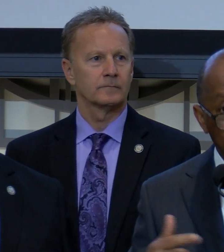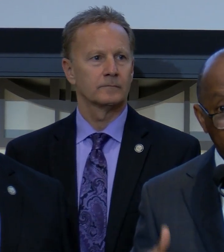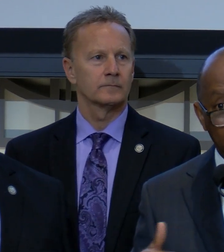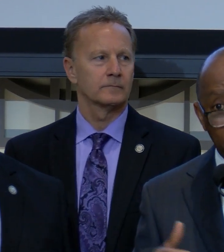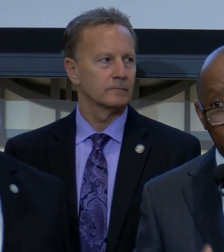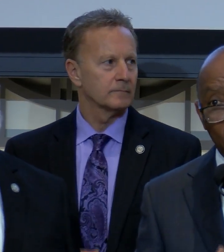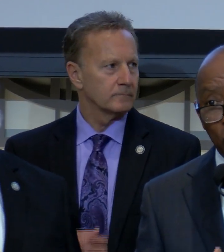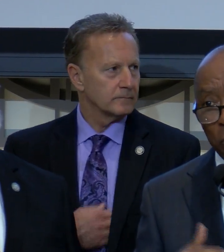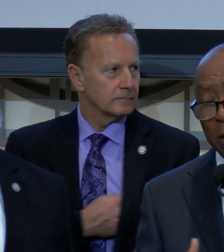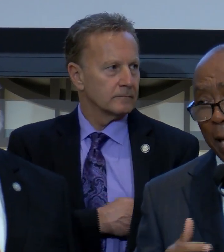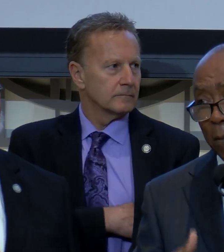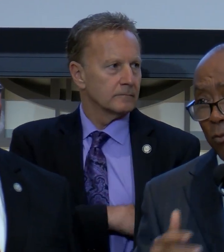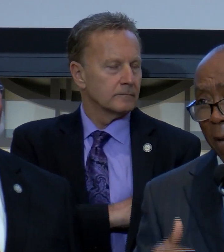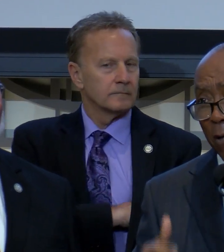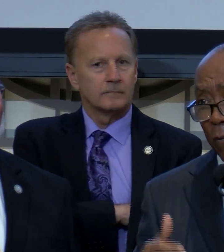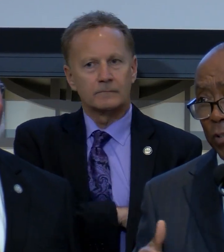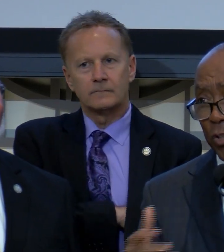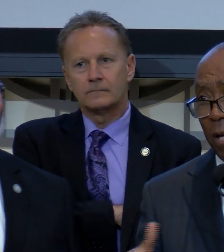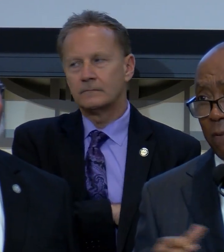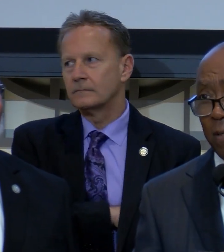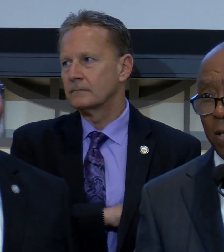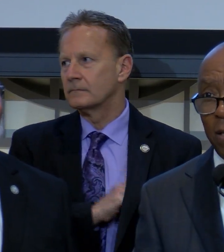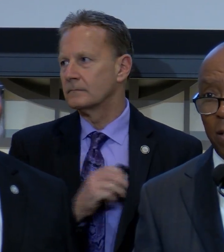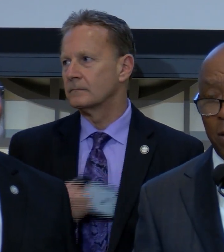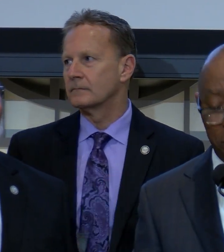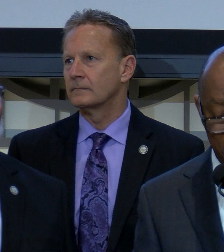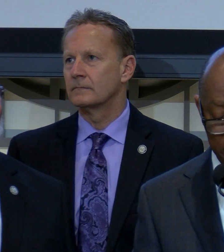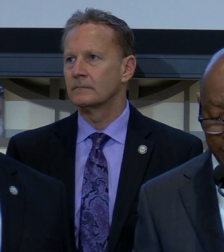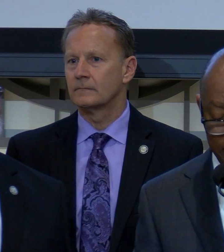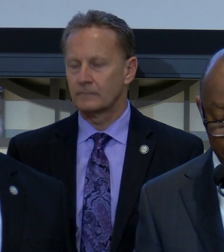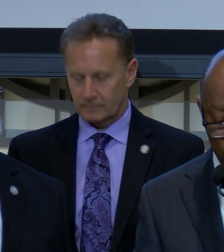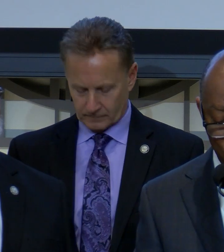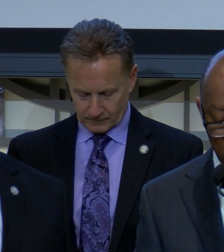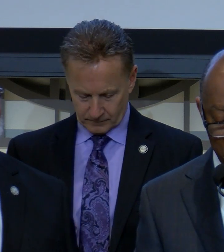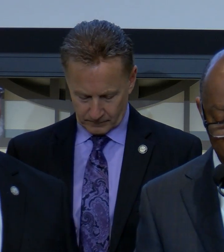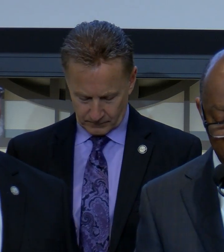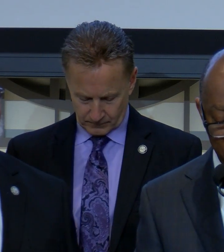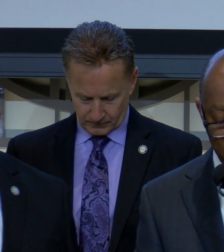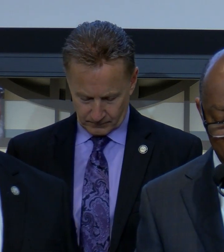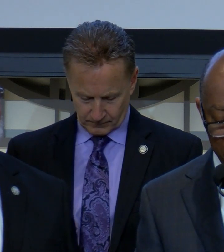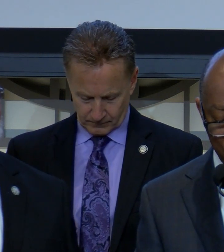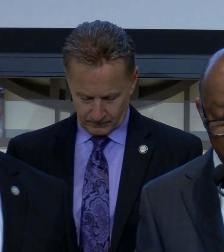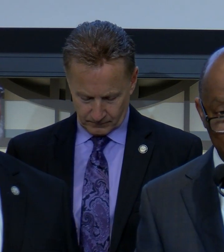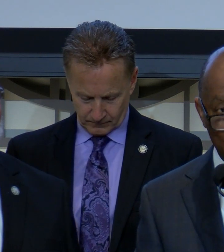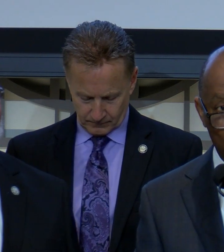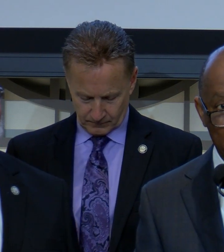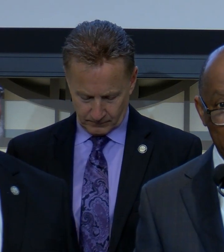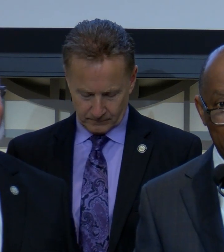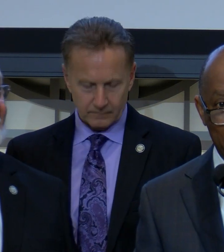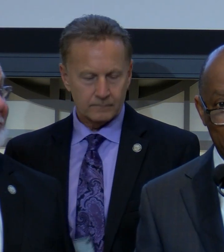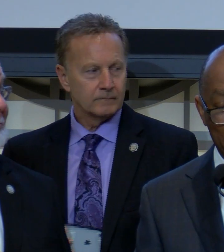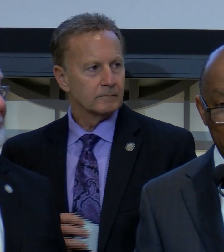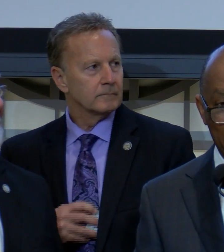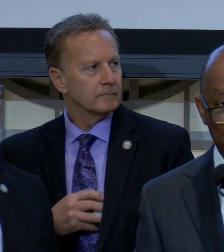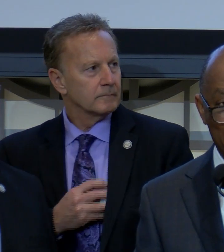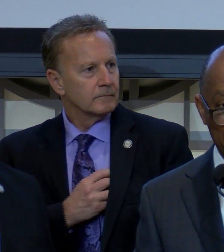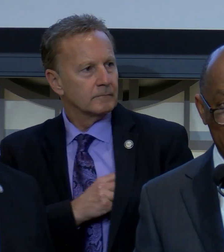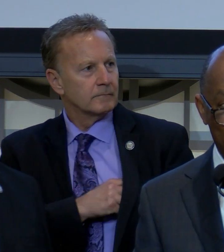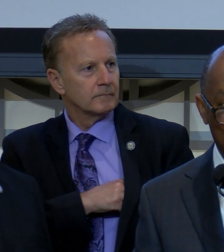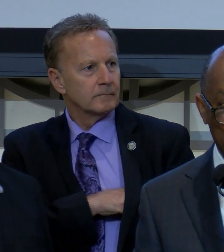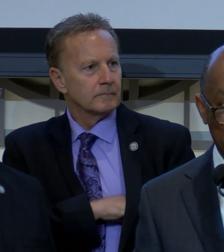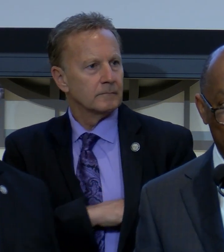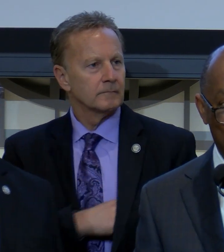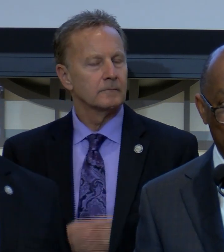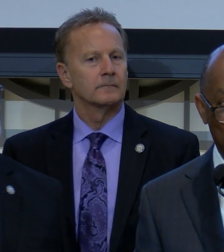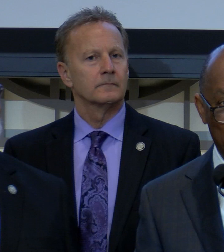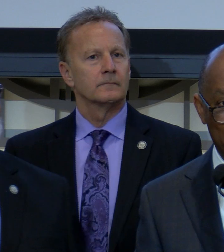restock, to put the items back on the shelf, but no problem with the food supply chain. So as my